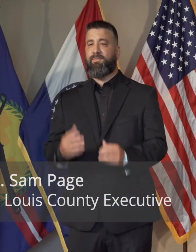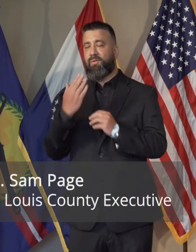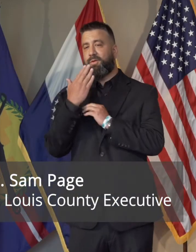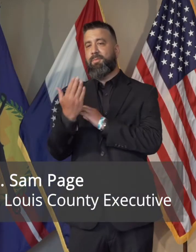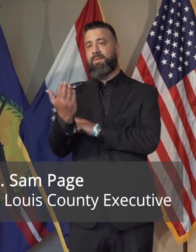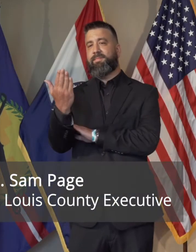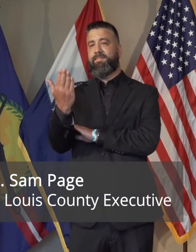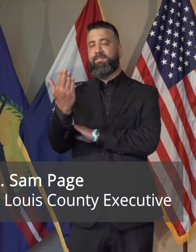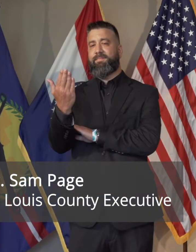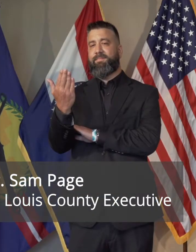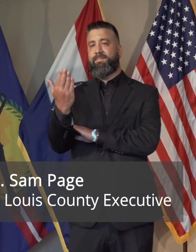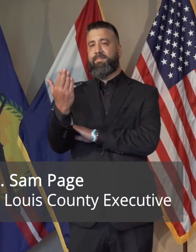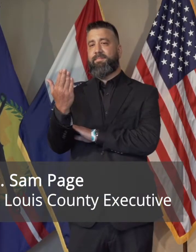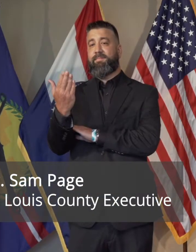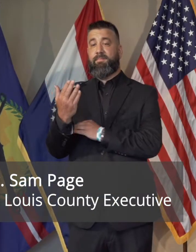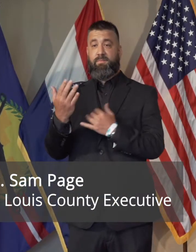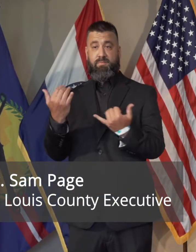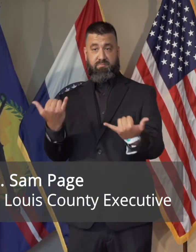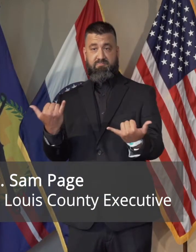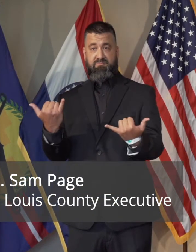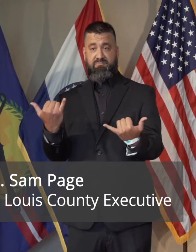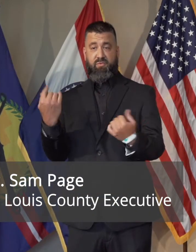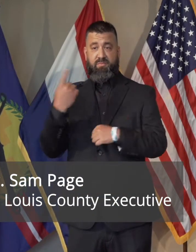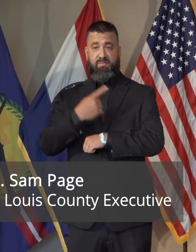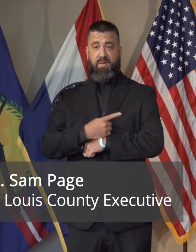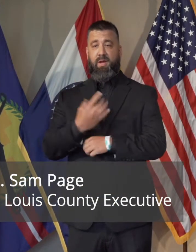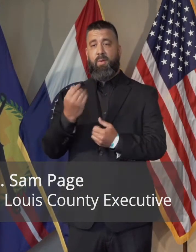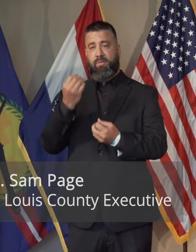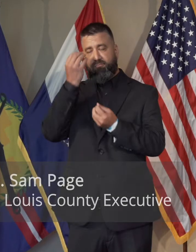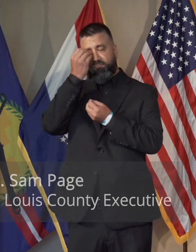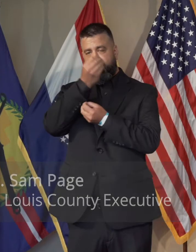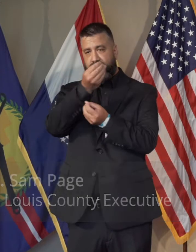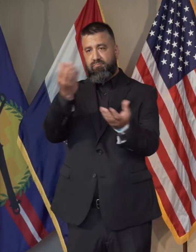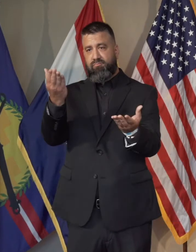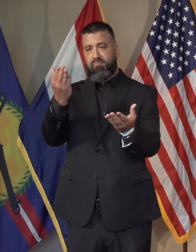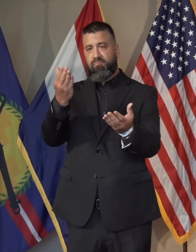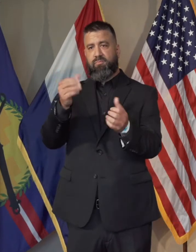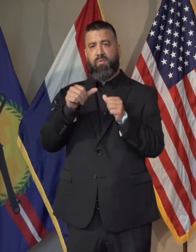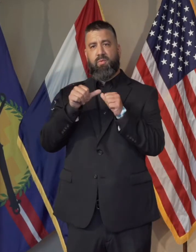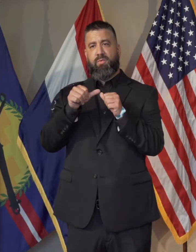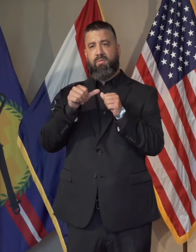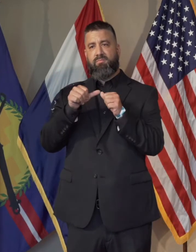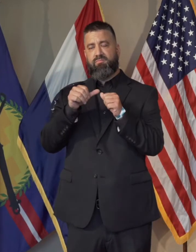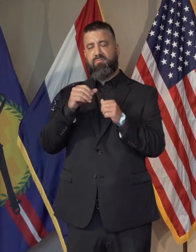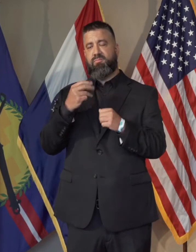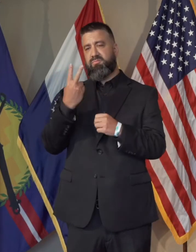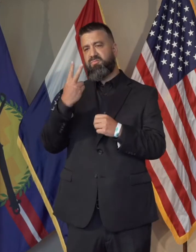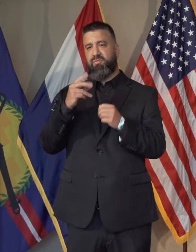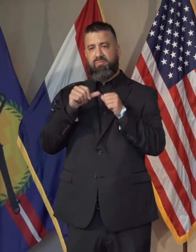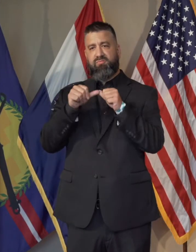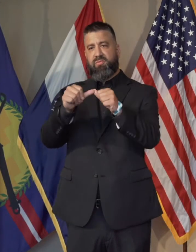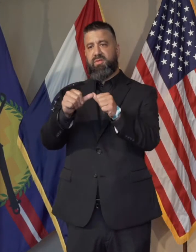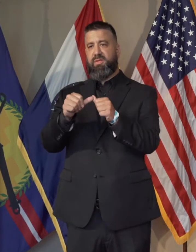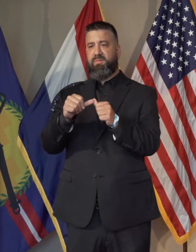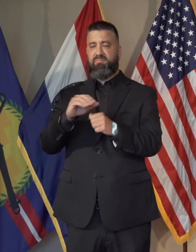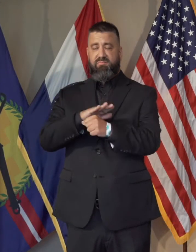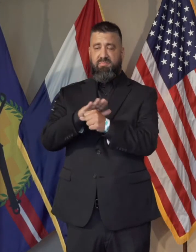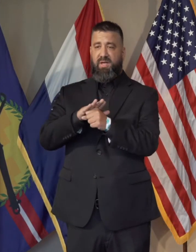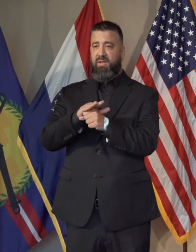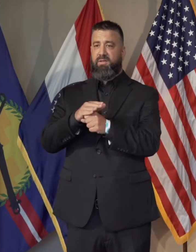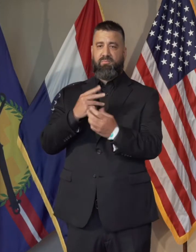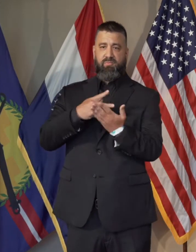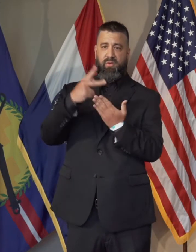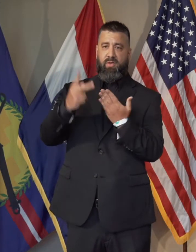Good morning. This morning I want to update you on two ongoing County Cares initiatives to address both the public